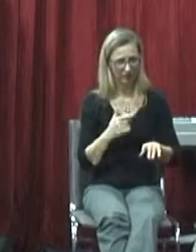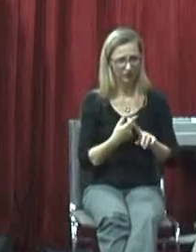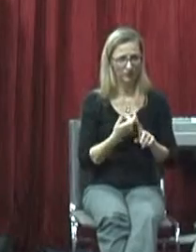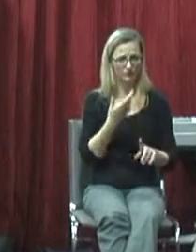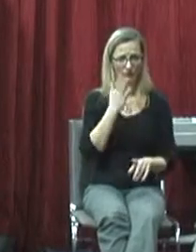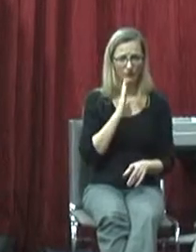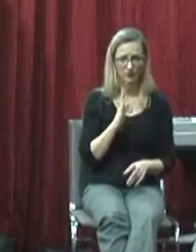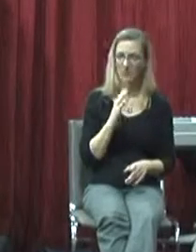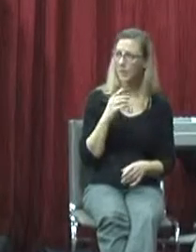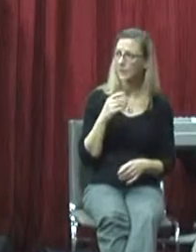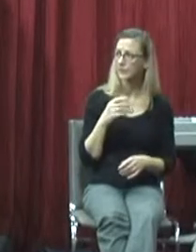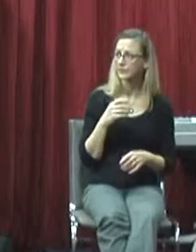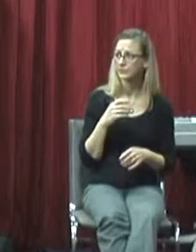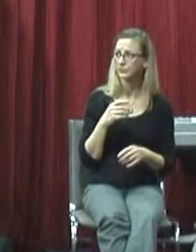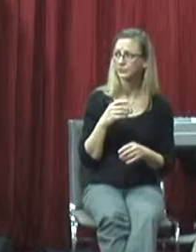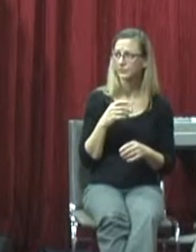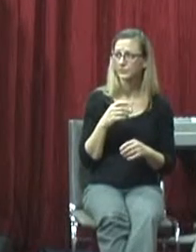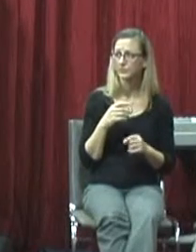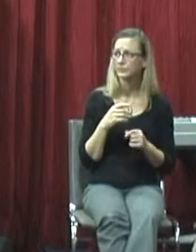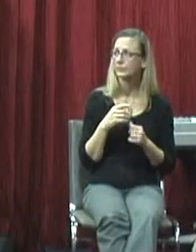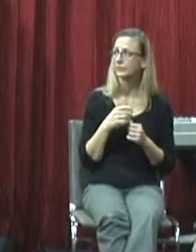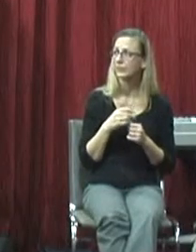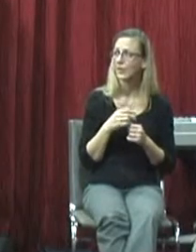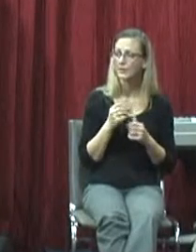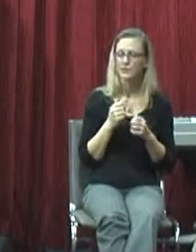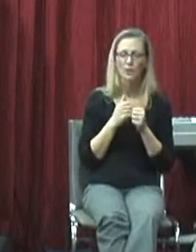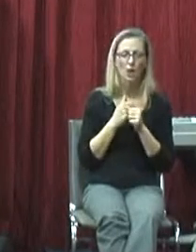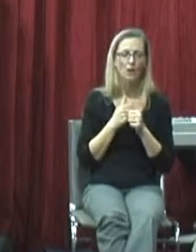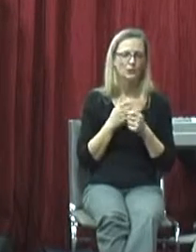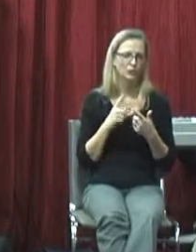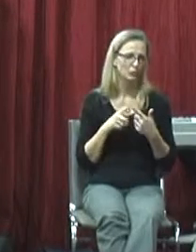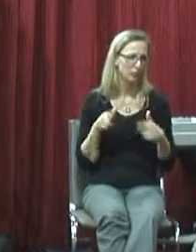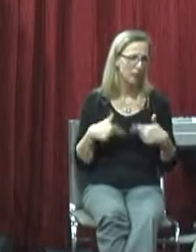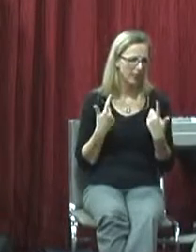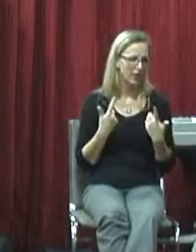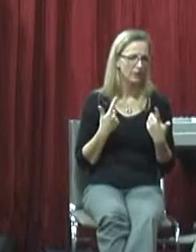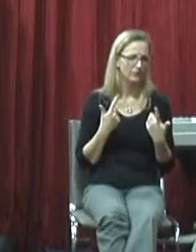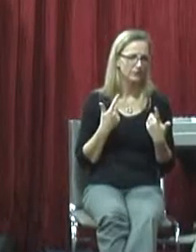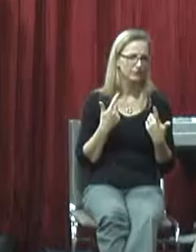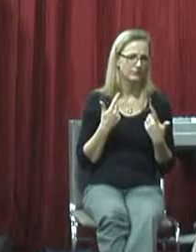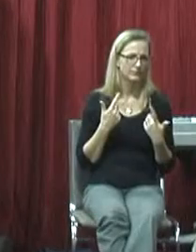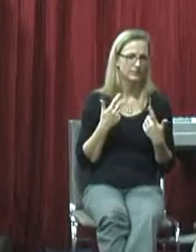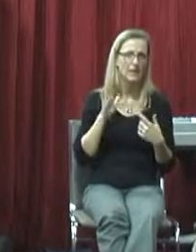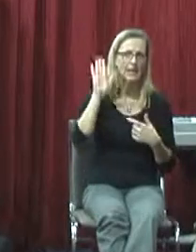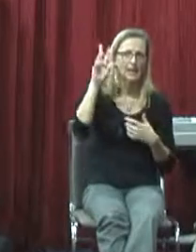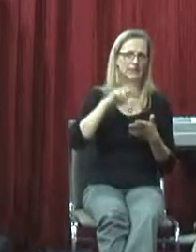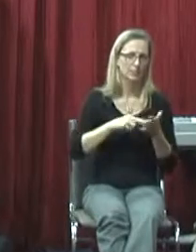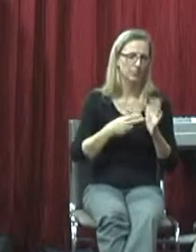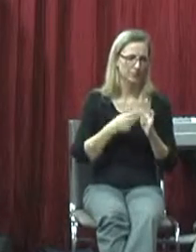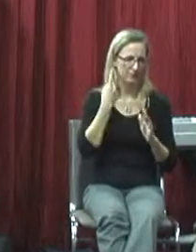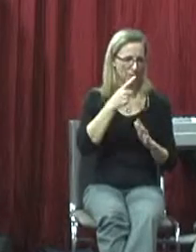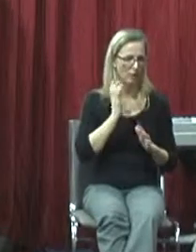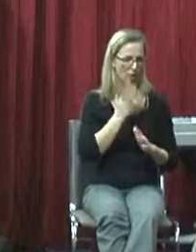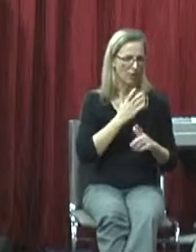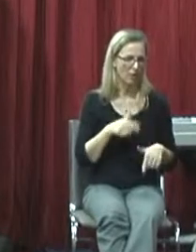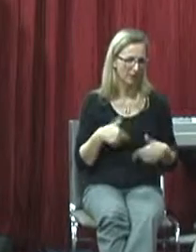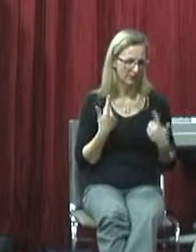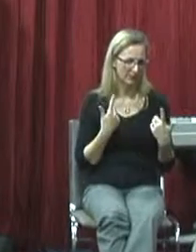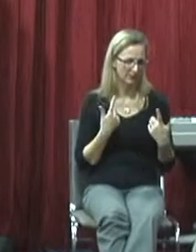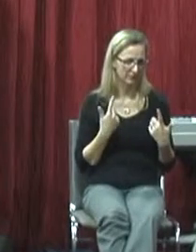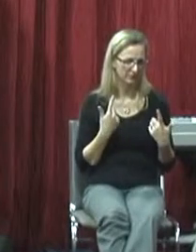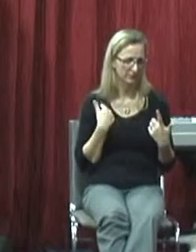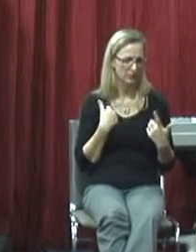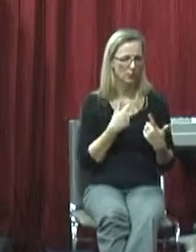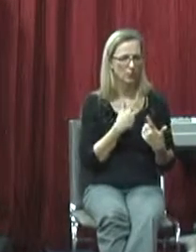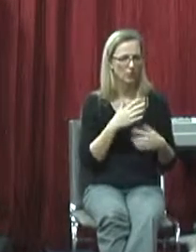called. We're all called according to his purpose. We're all called by the written word of God to obey him